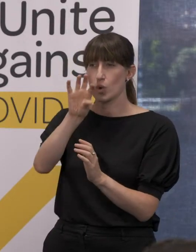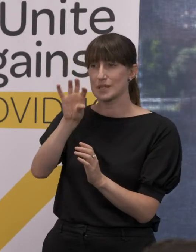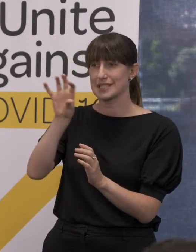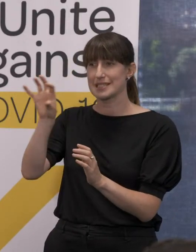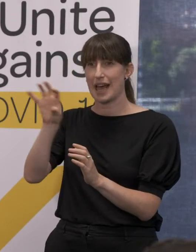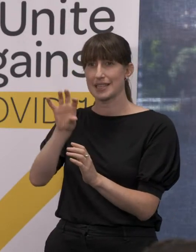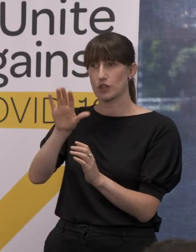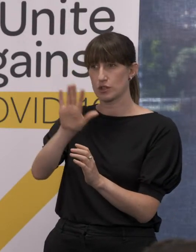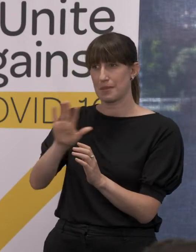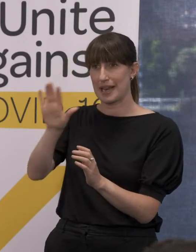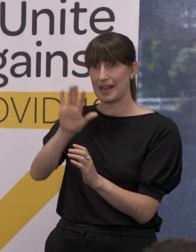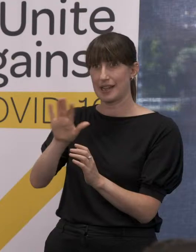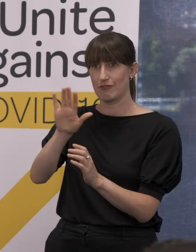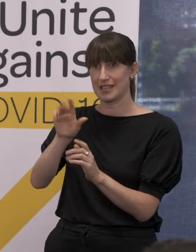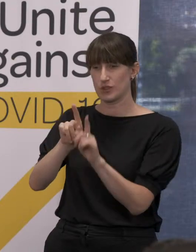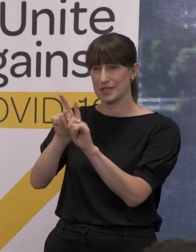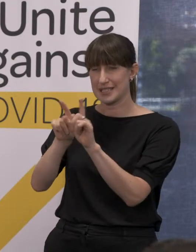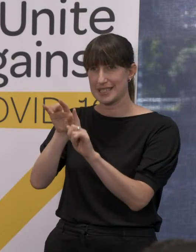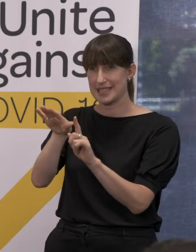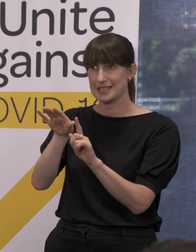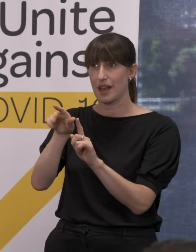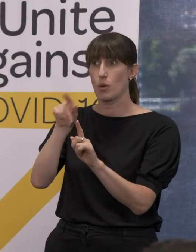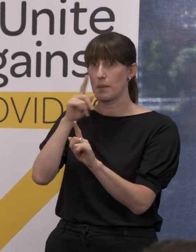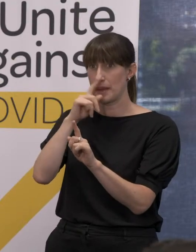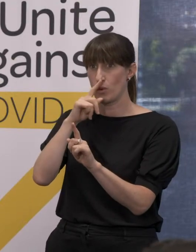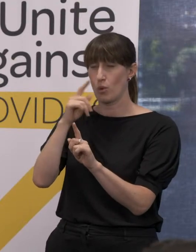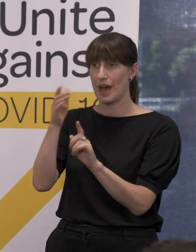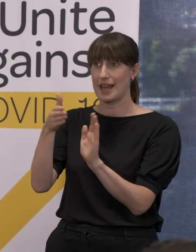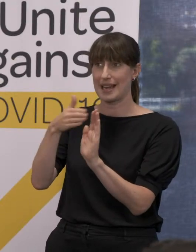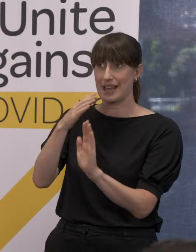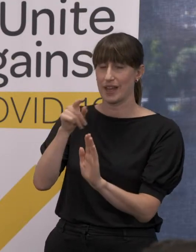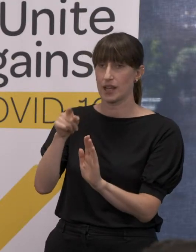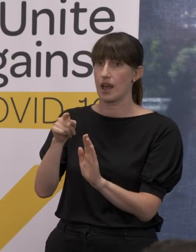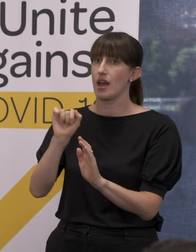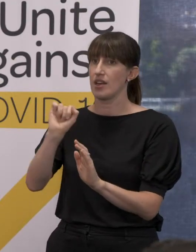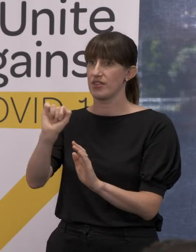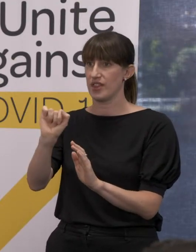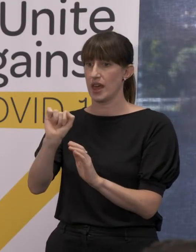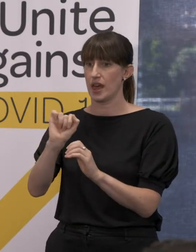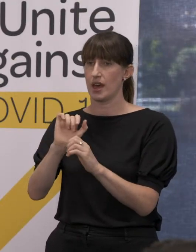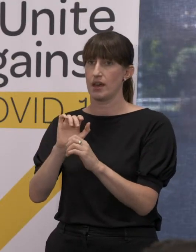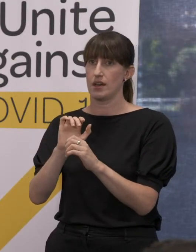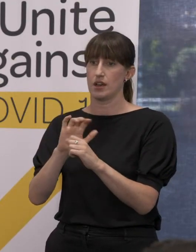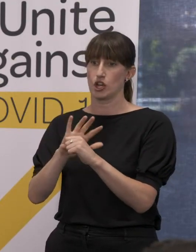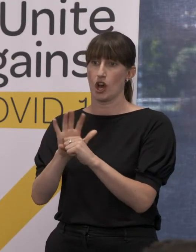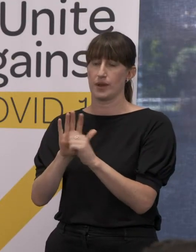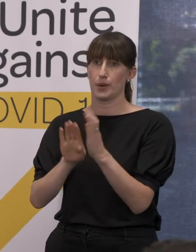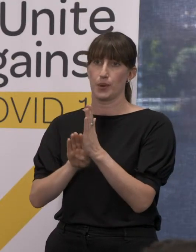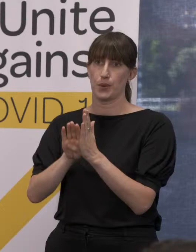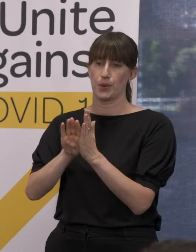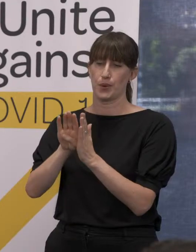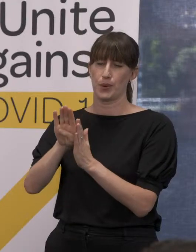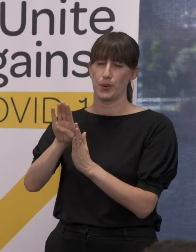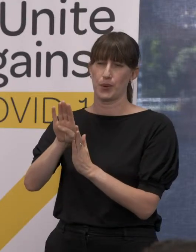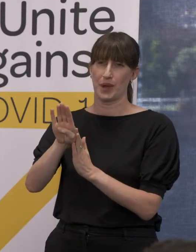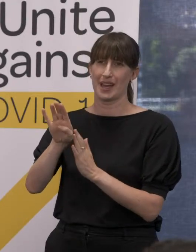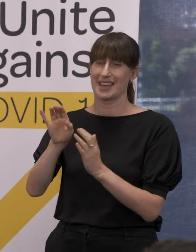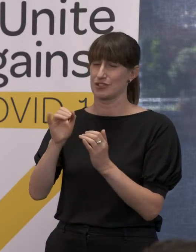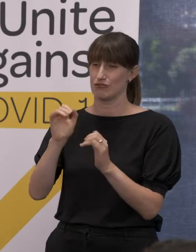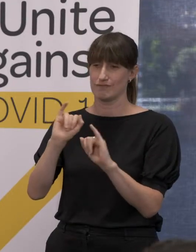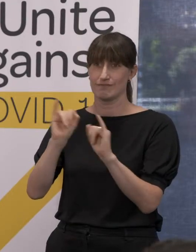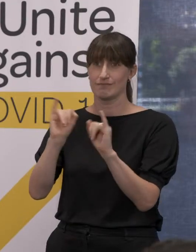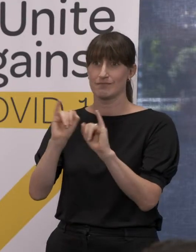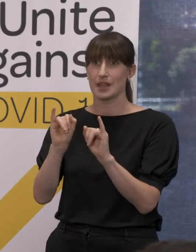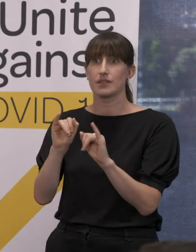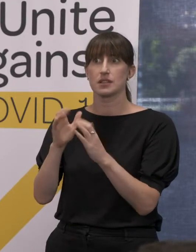New Zealand, and the trajectory of their epidemic curve, which is on a very, very steep rise, there is clearly an increased risk, and